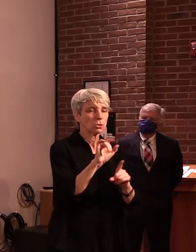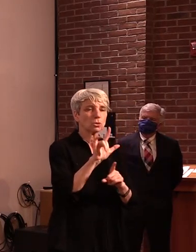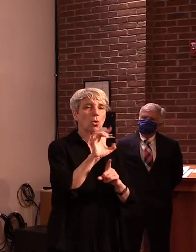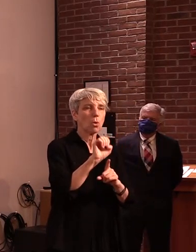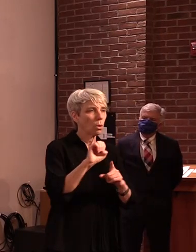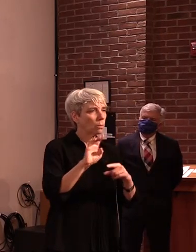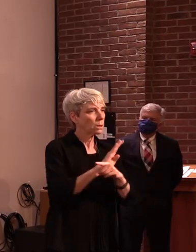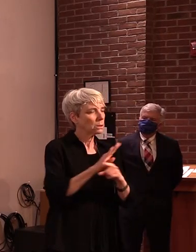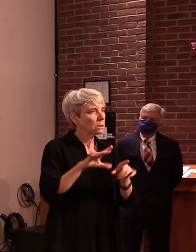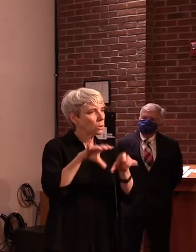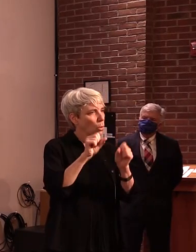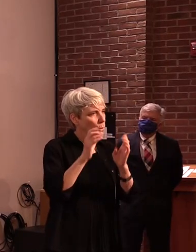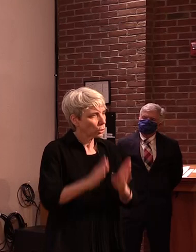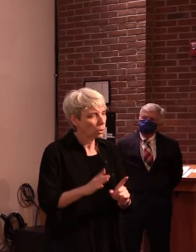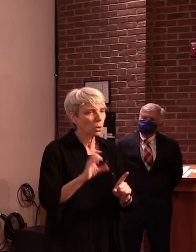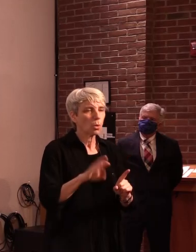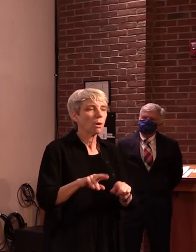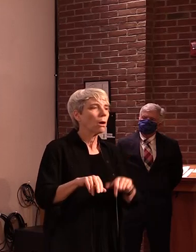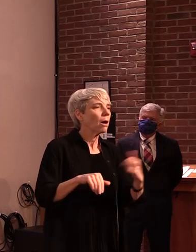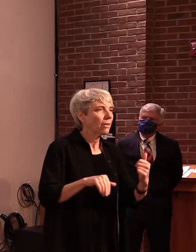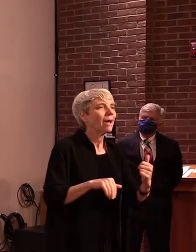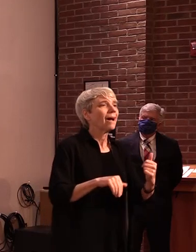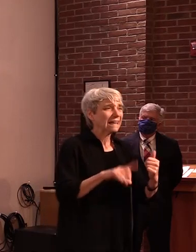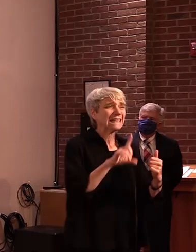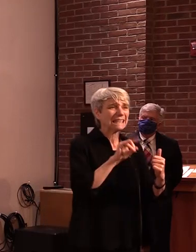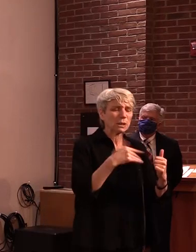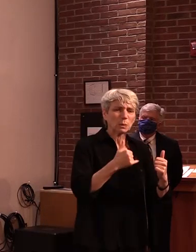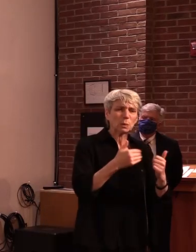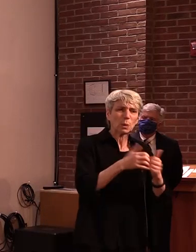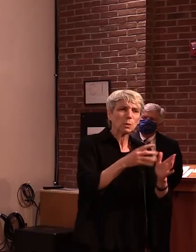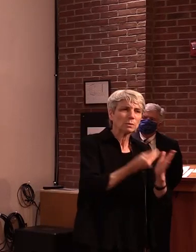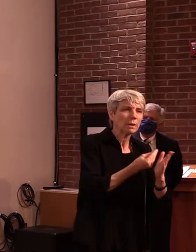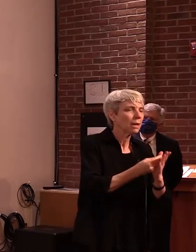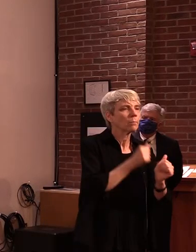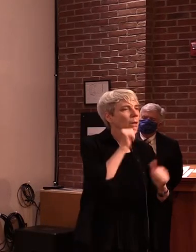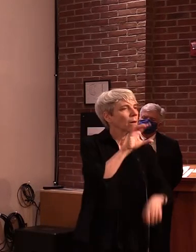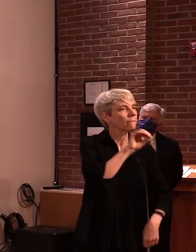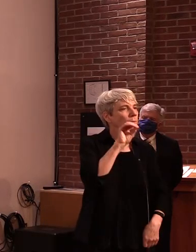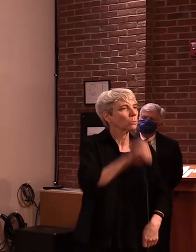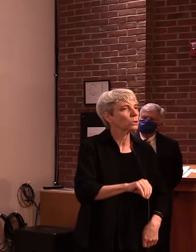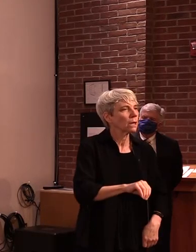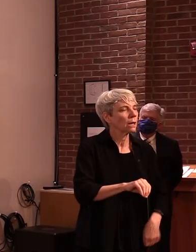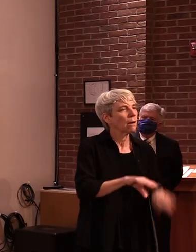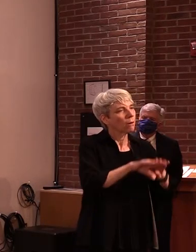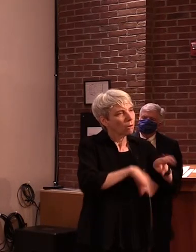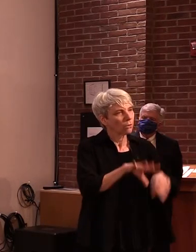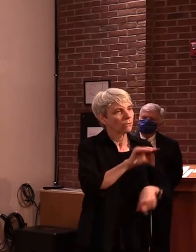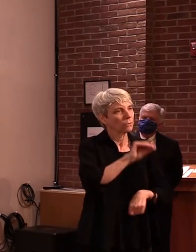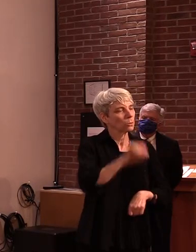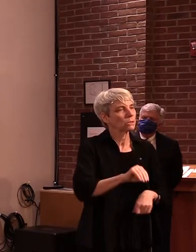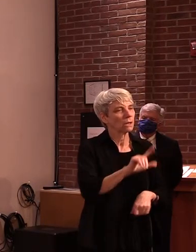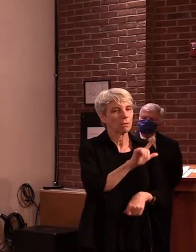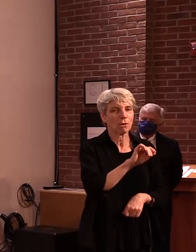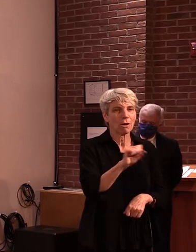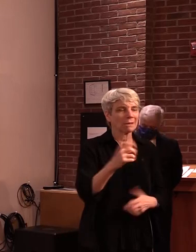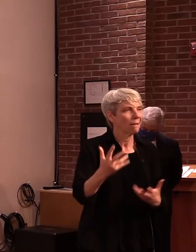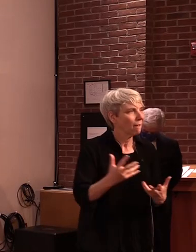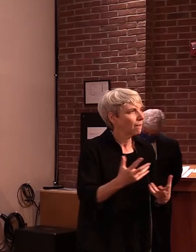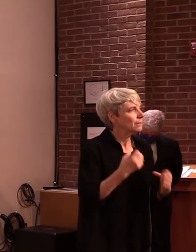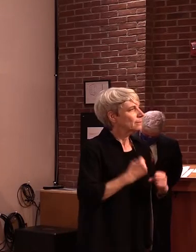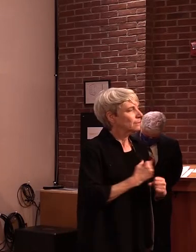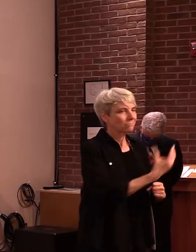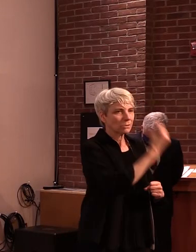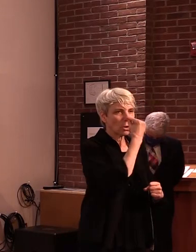to the limit of 50% loss and other